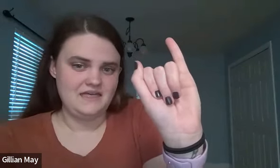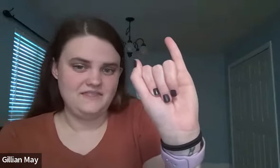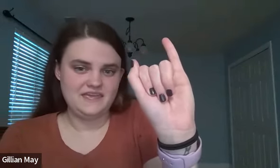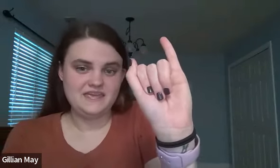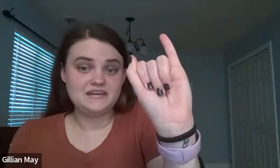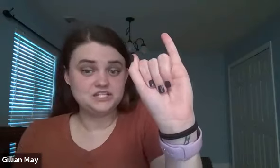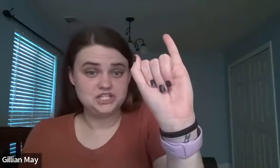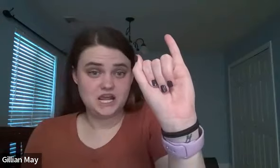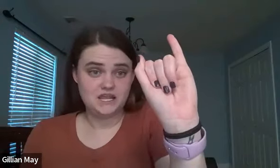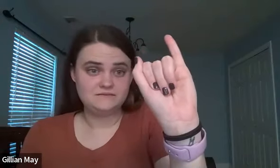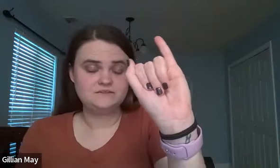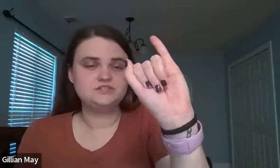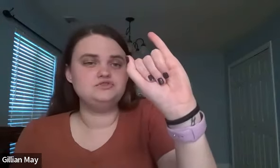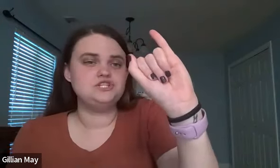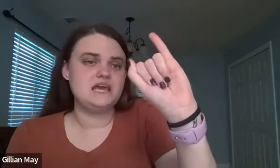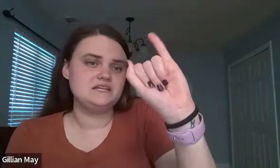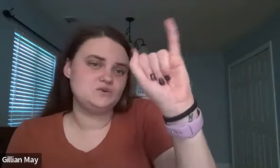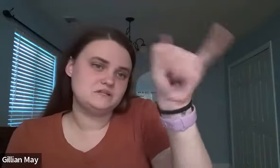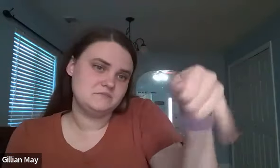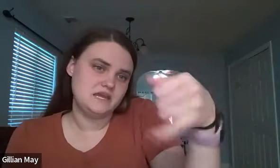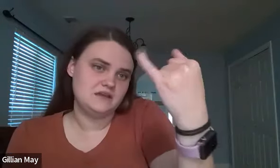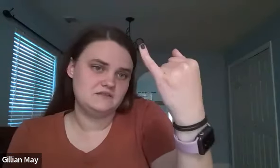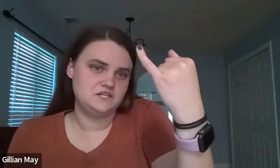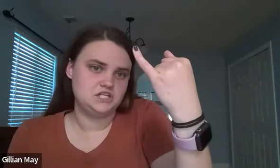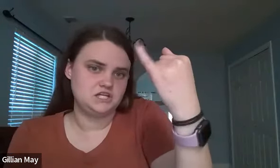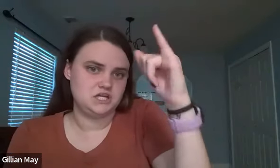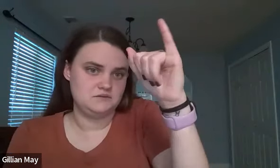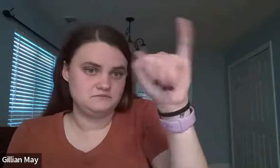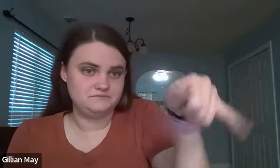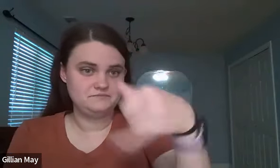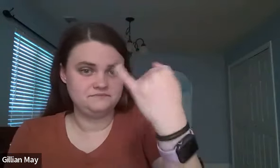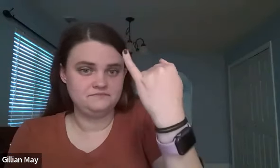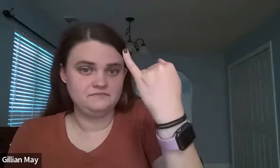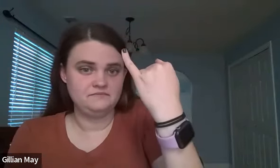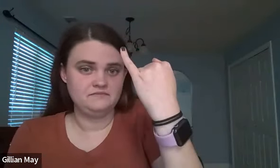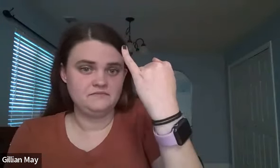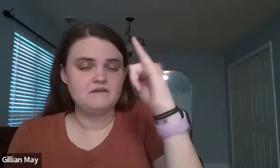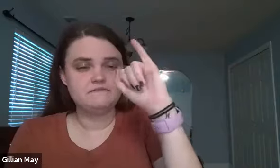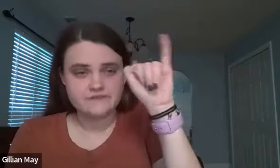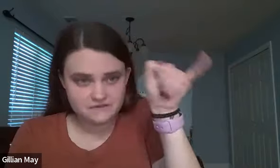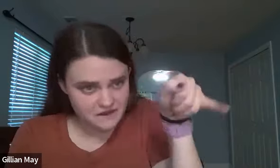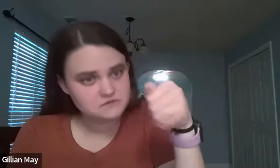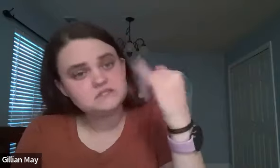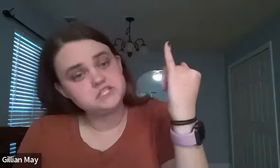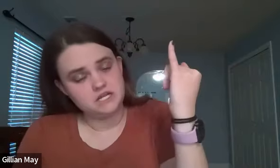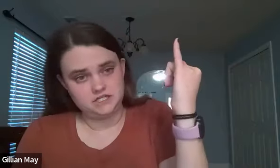And then J. So J is going to make the J shape. Fun fact with the J